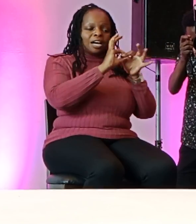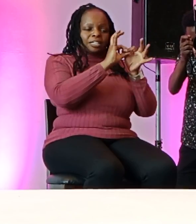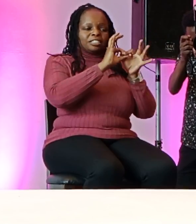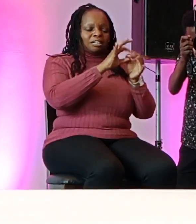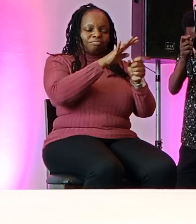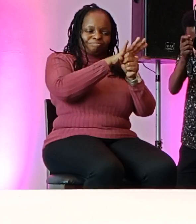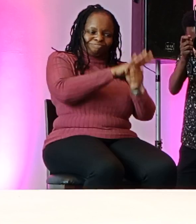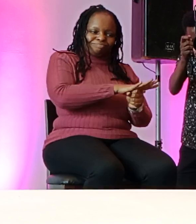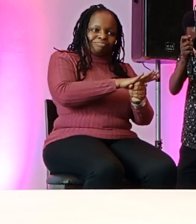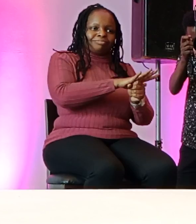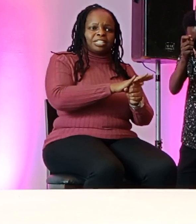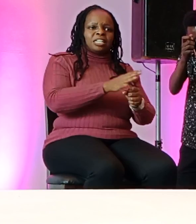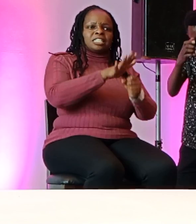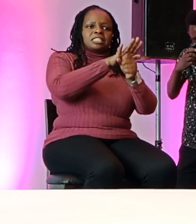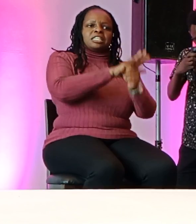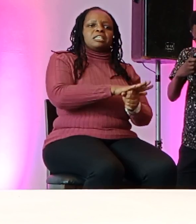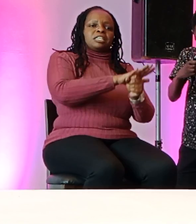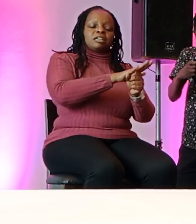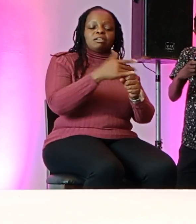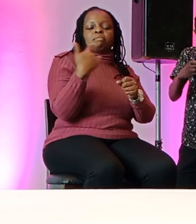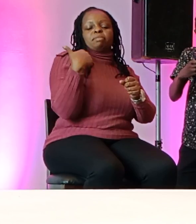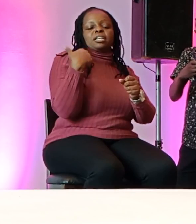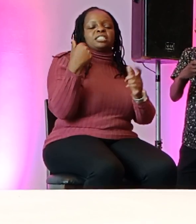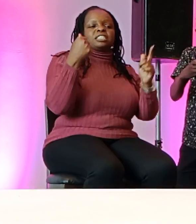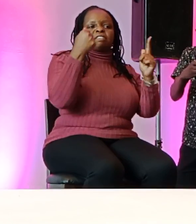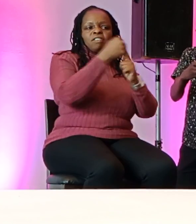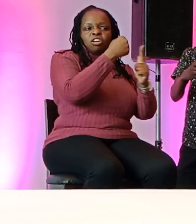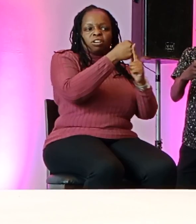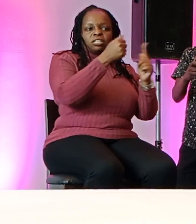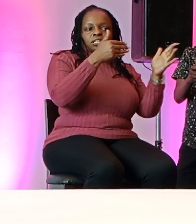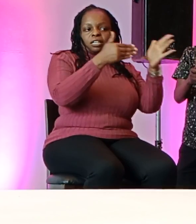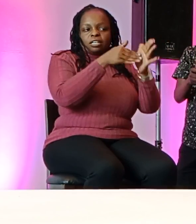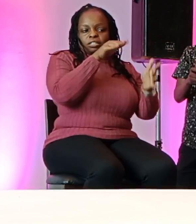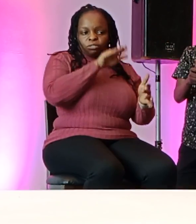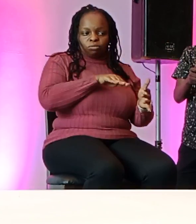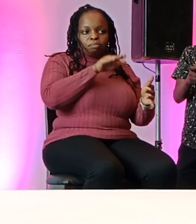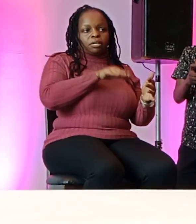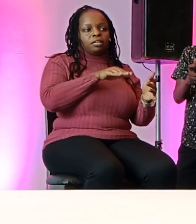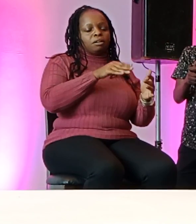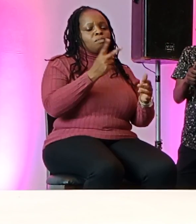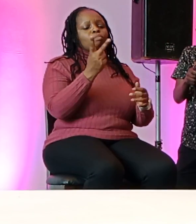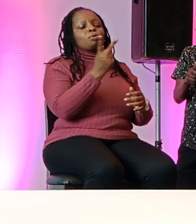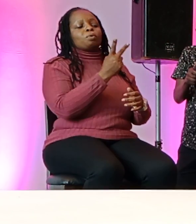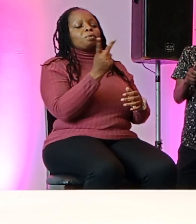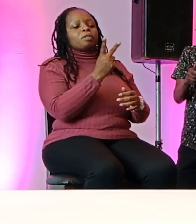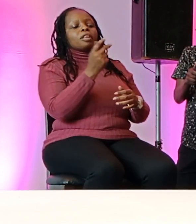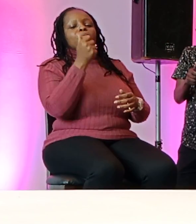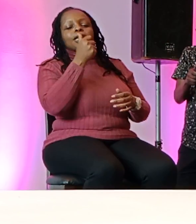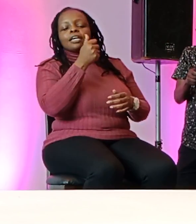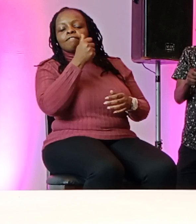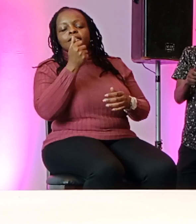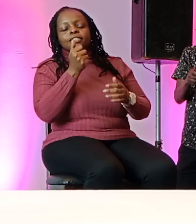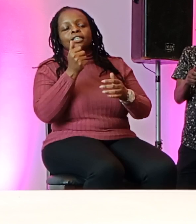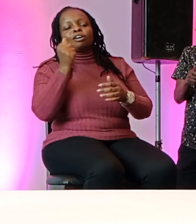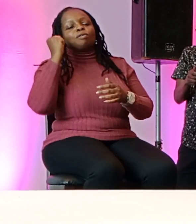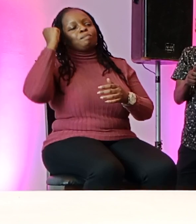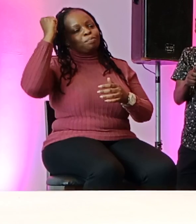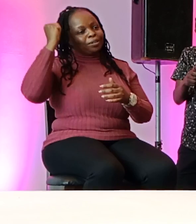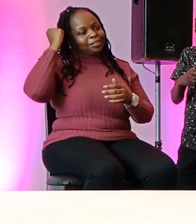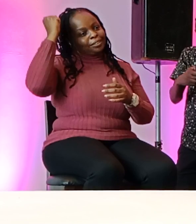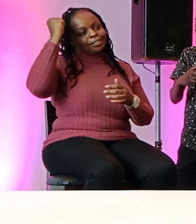barriers, discriminatory practices, violence against women, both in the private and in